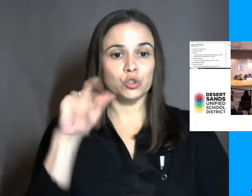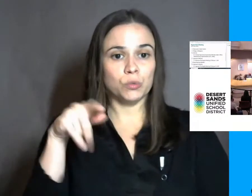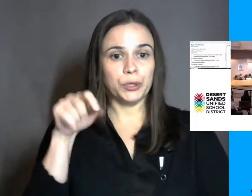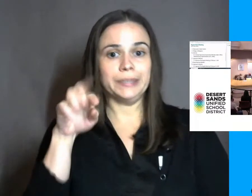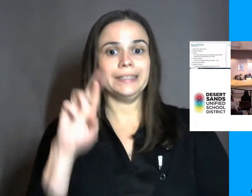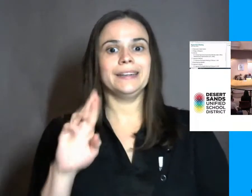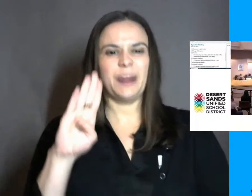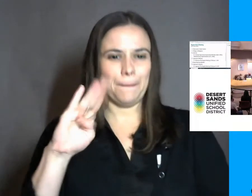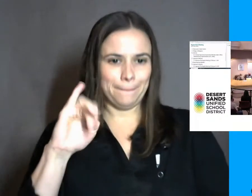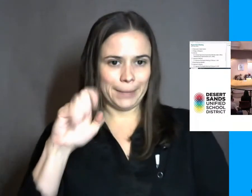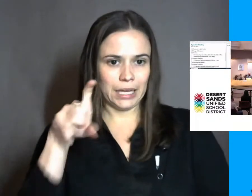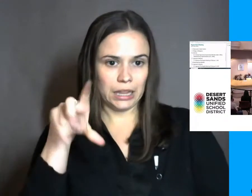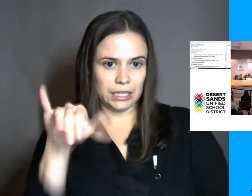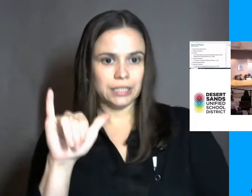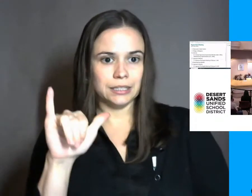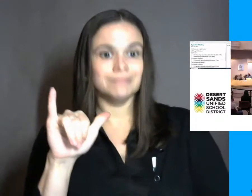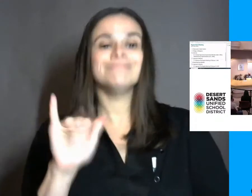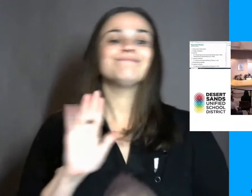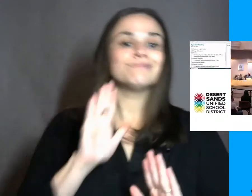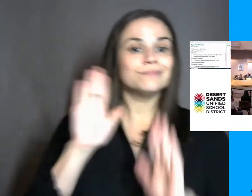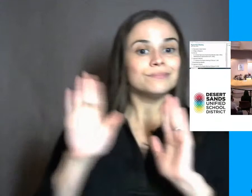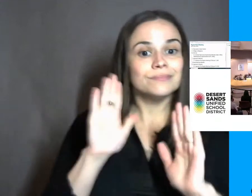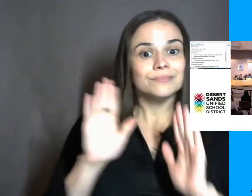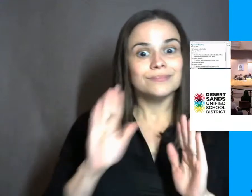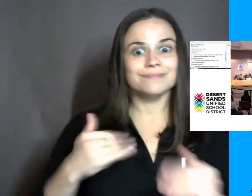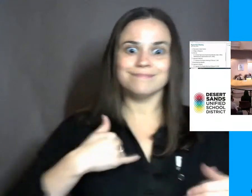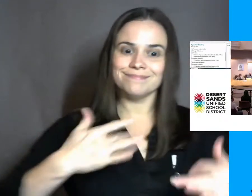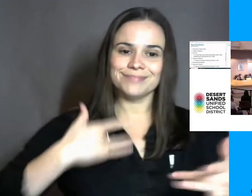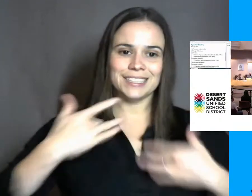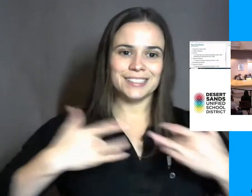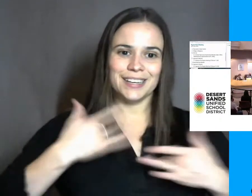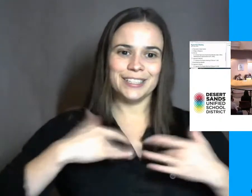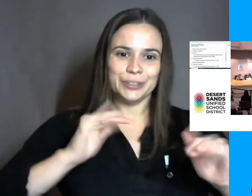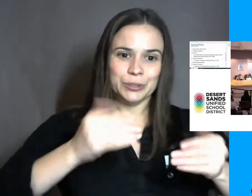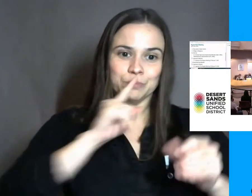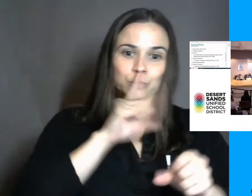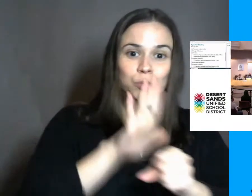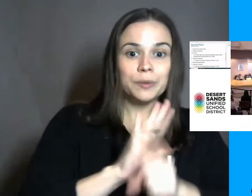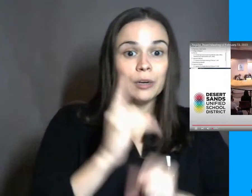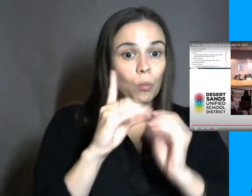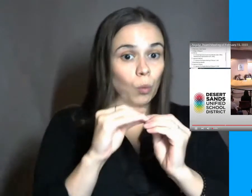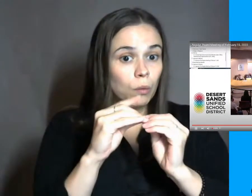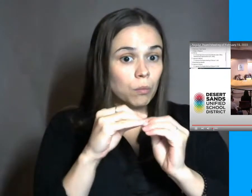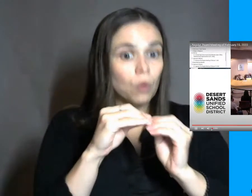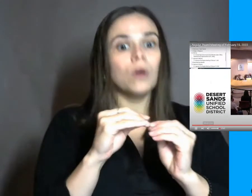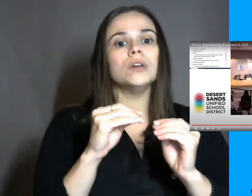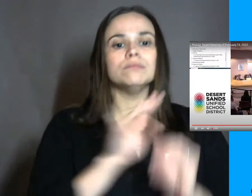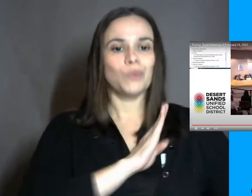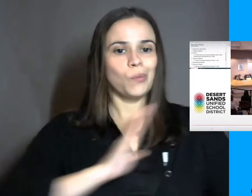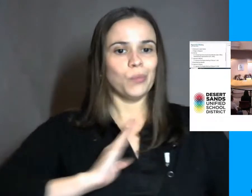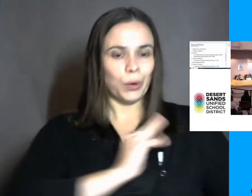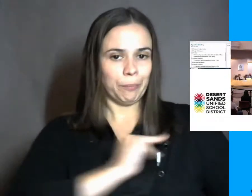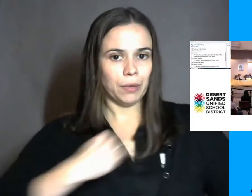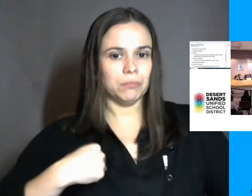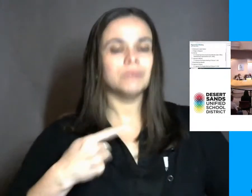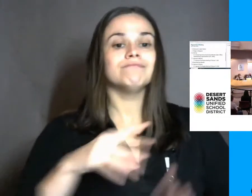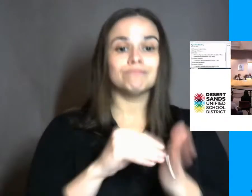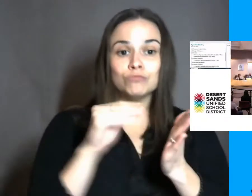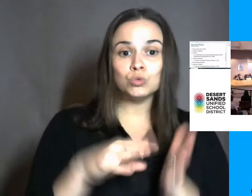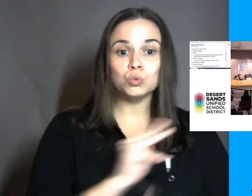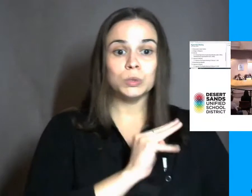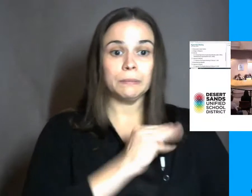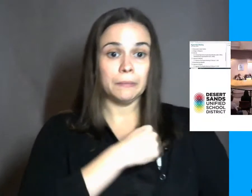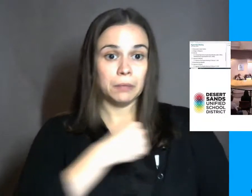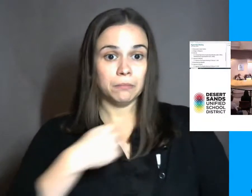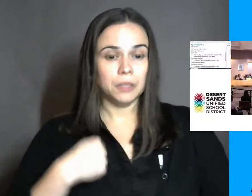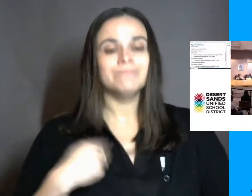President Conover. It's my pleasure to swear in yet another board member today, our student board member for this month, Nadia